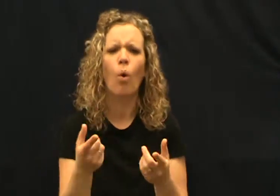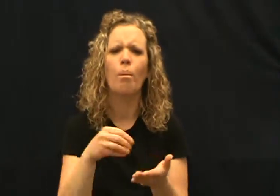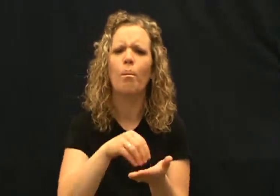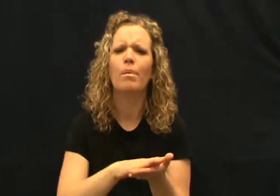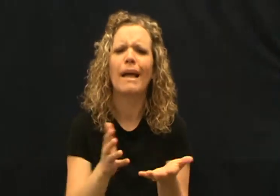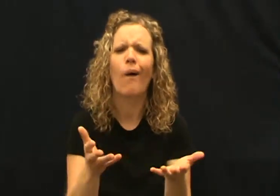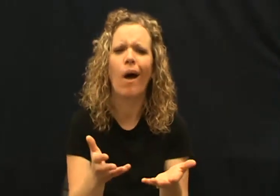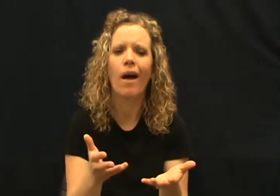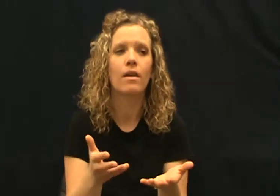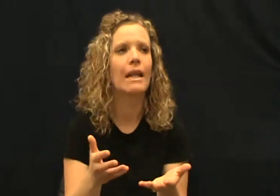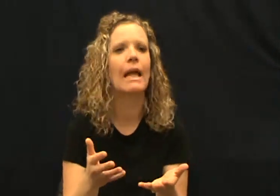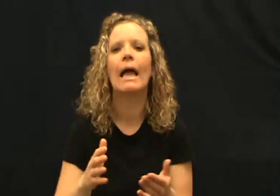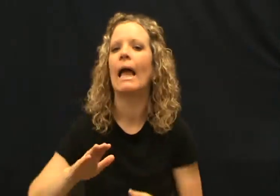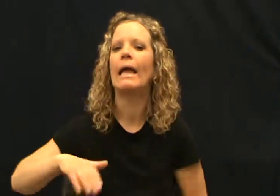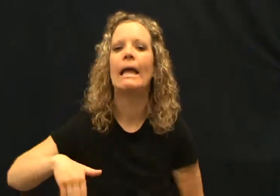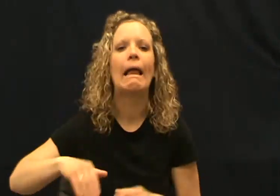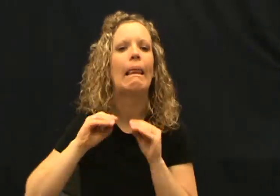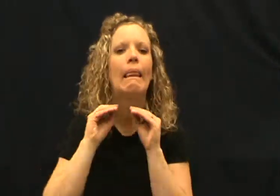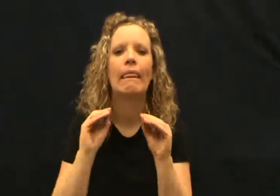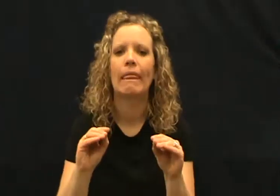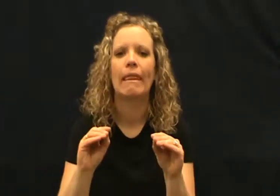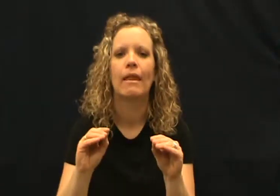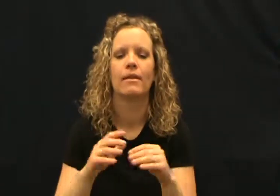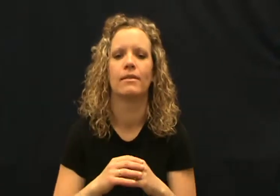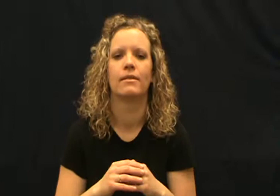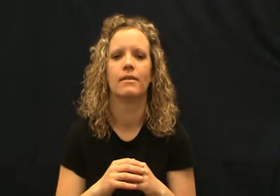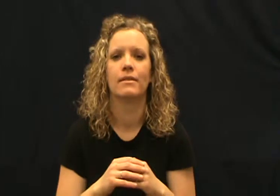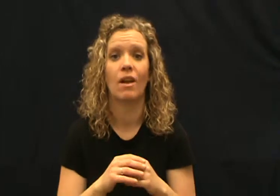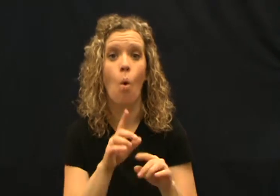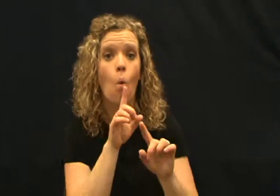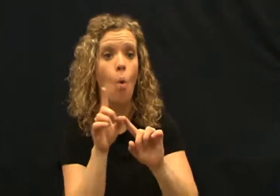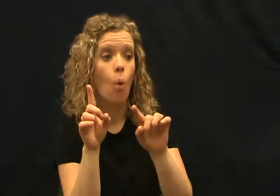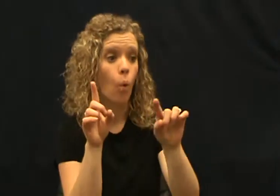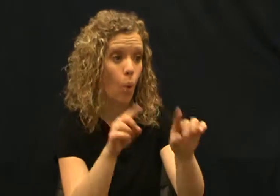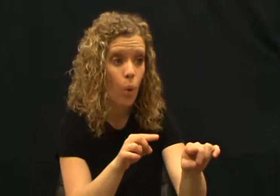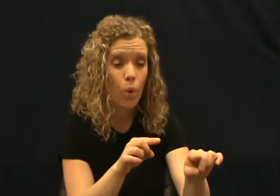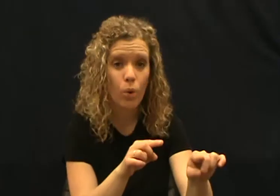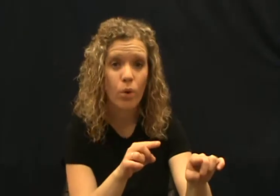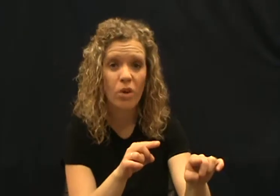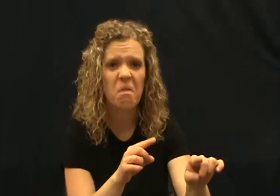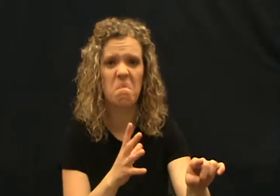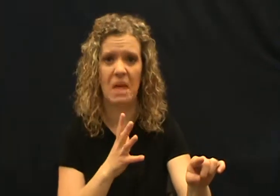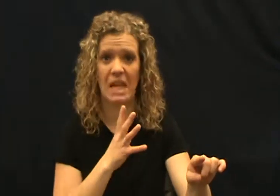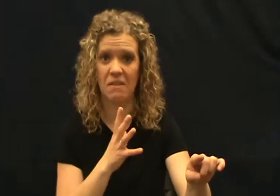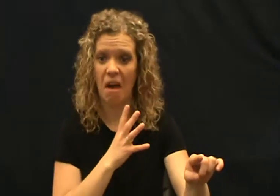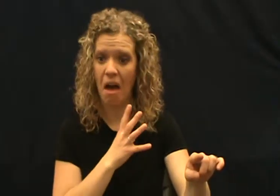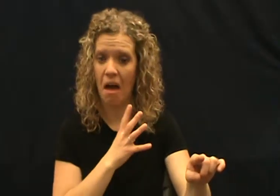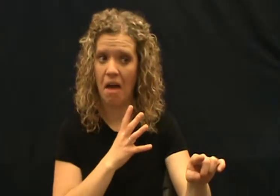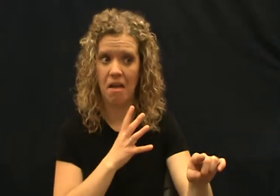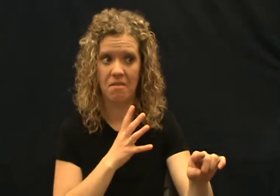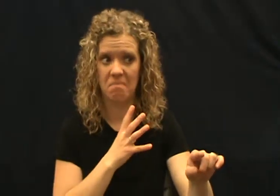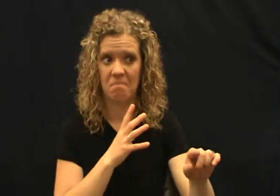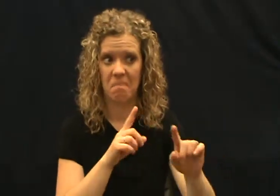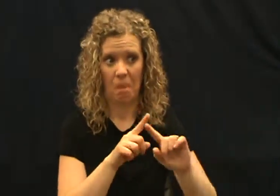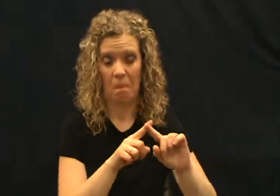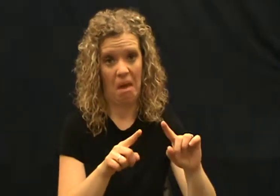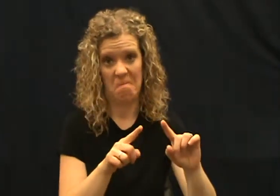no transaction yet. Placing an order doesn't make any difference to us from a balance sheet